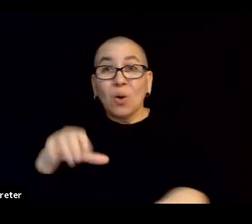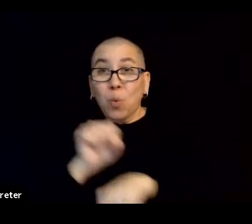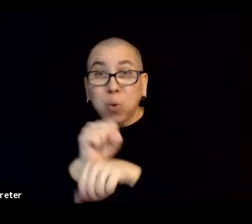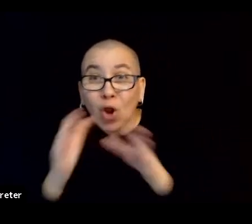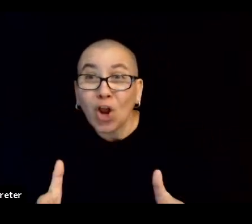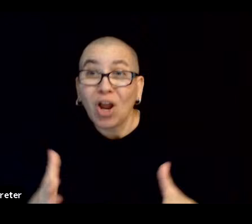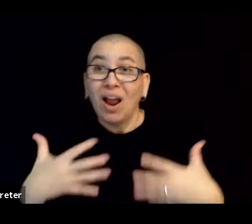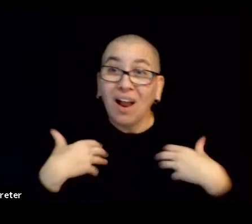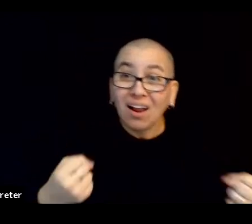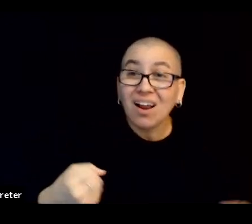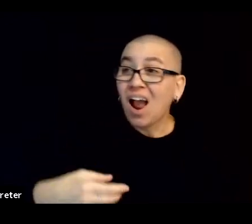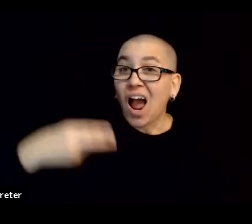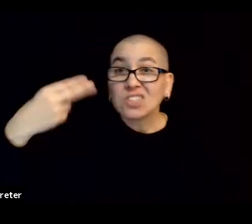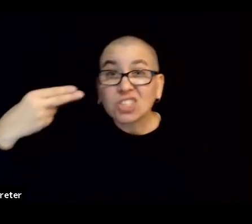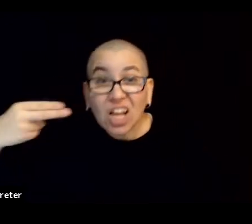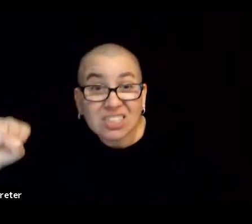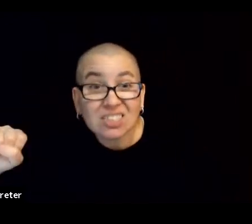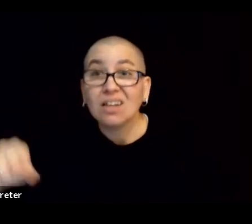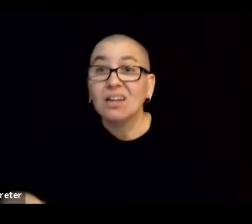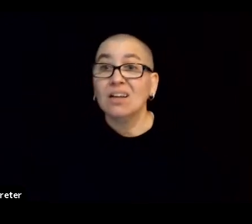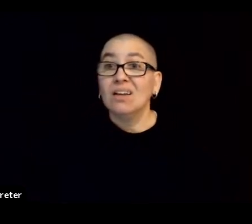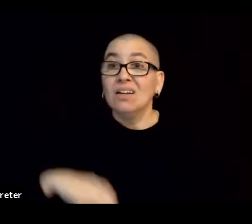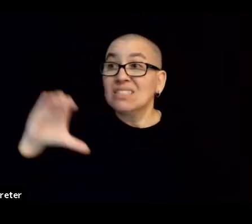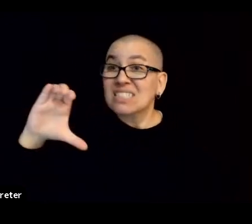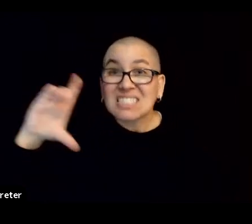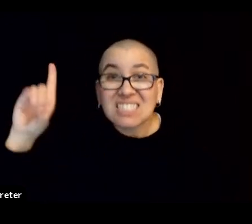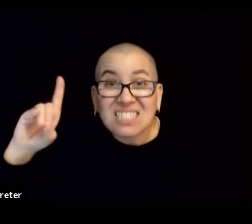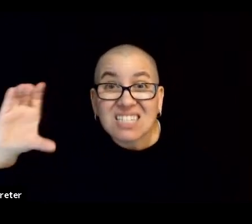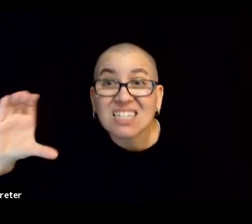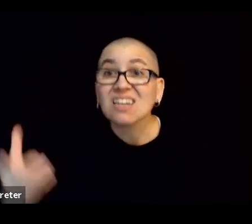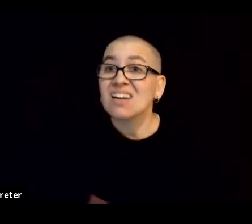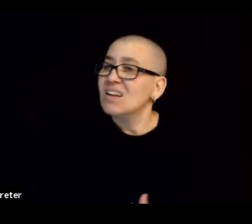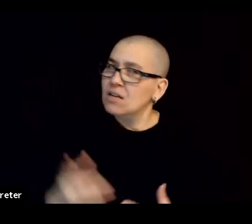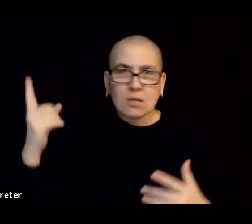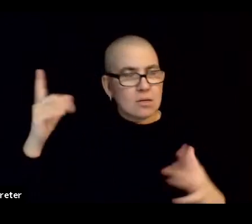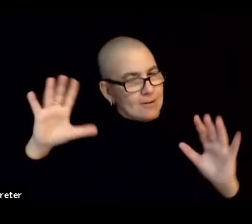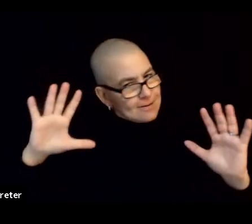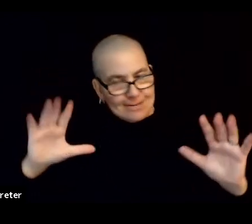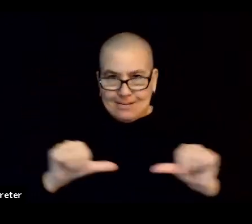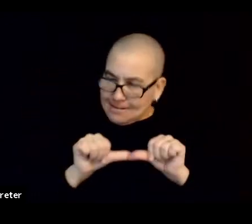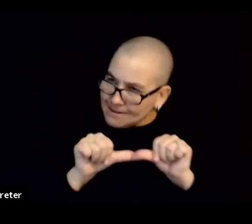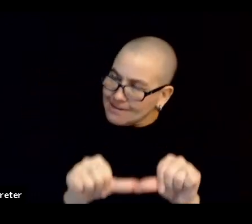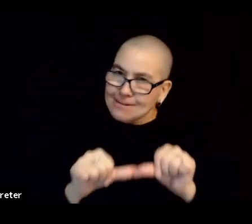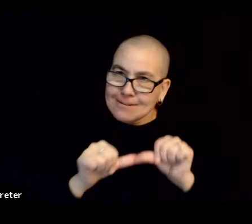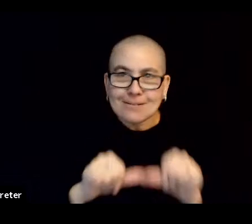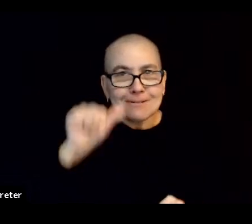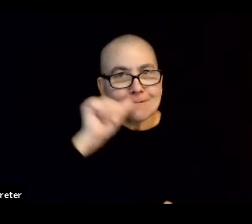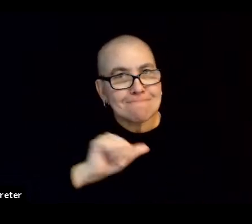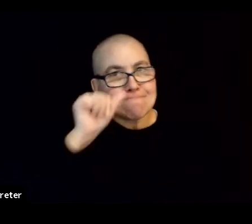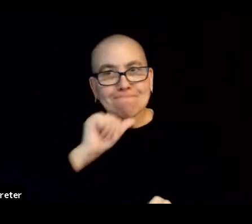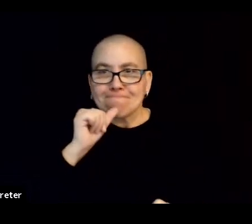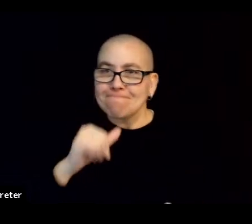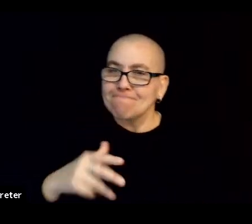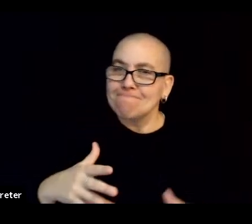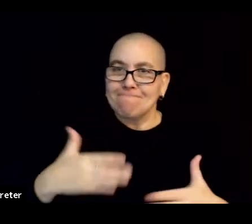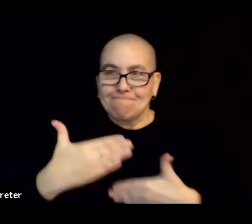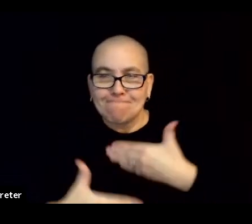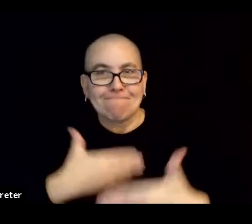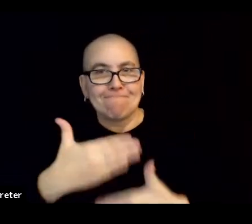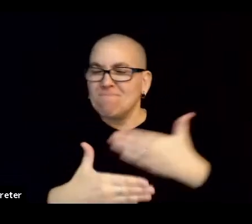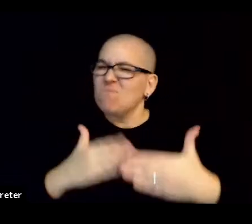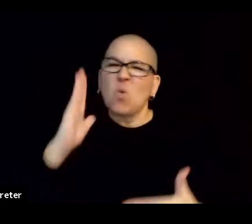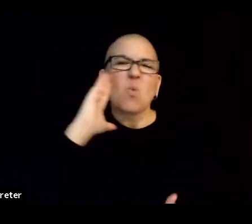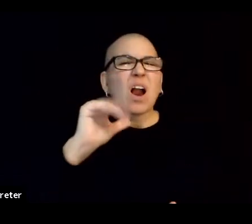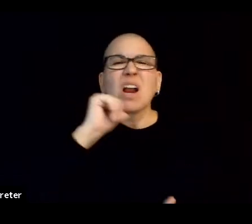CDC. Those folks will be able to keep things moving so that we don't have this drop off. But I would remind all